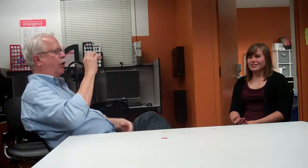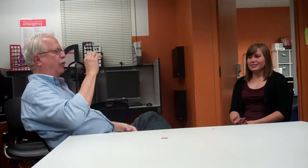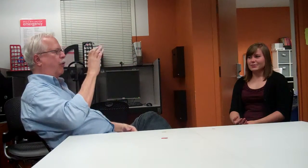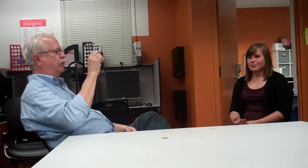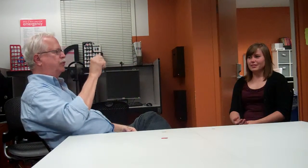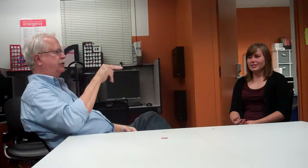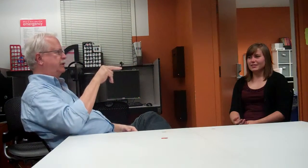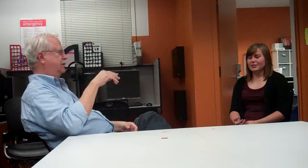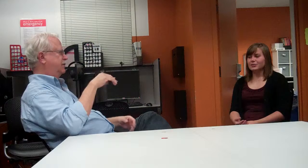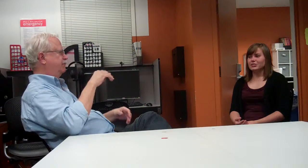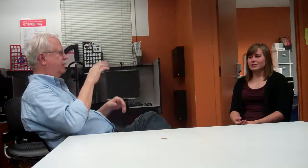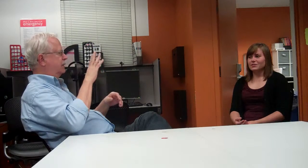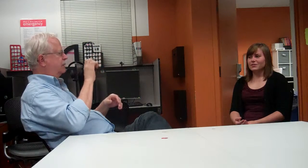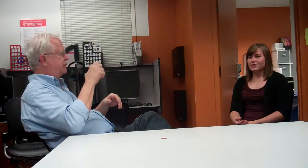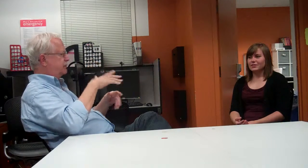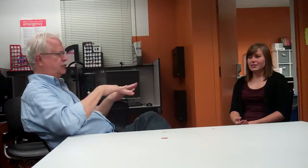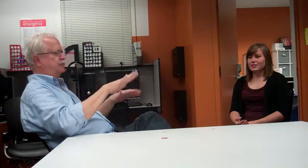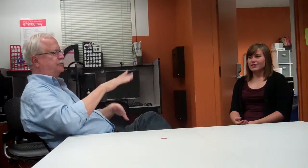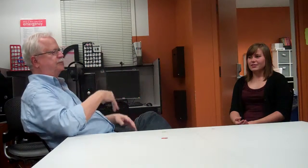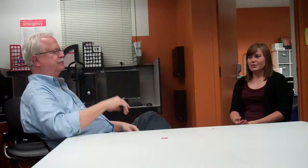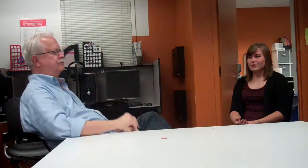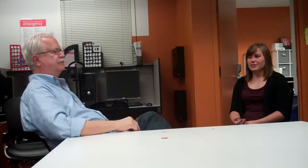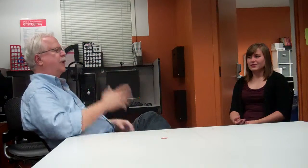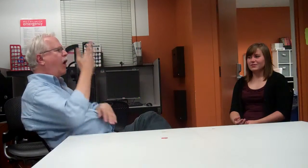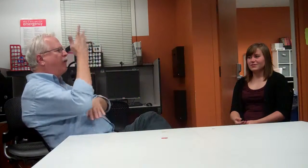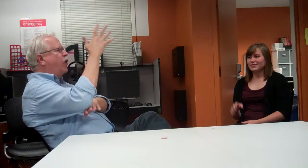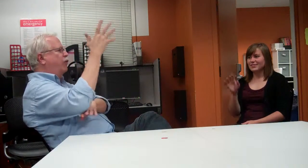and being near the ocean. So that's why you're in Chicago.